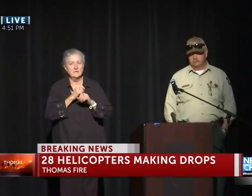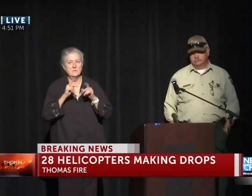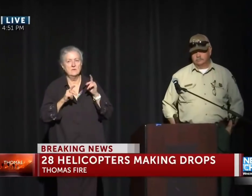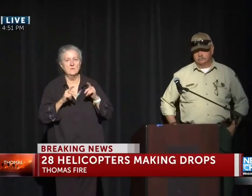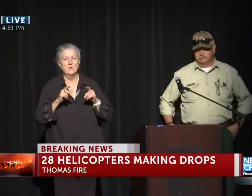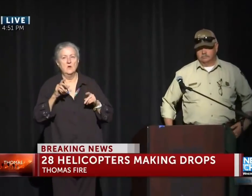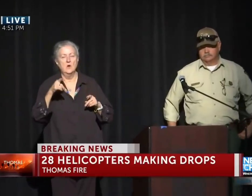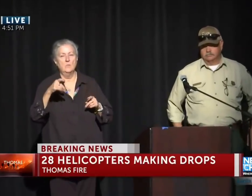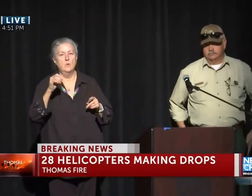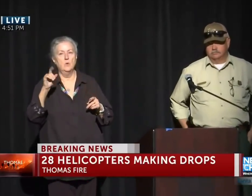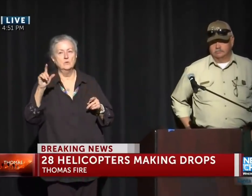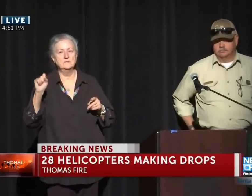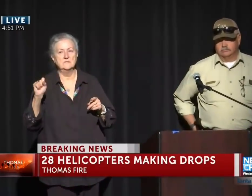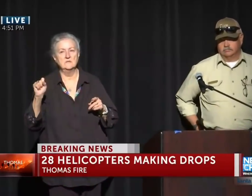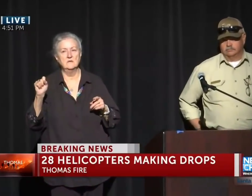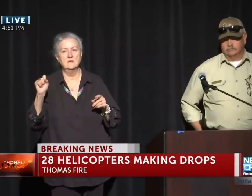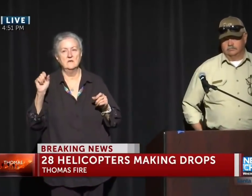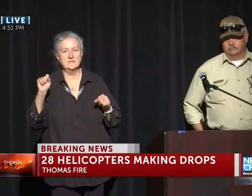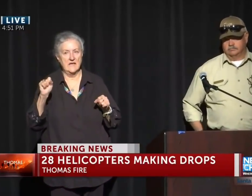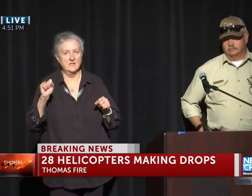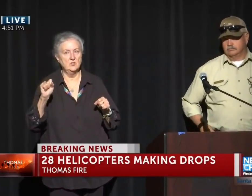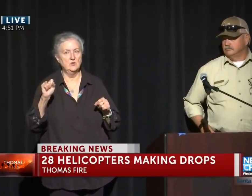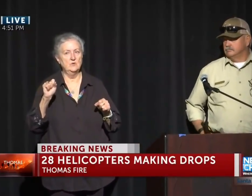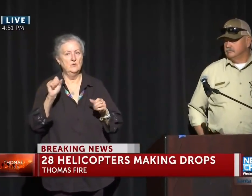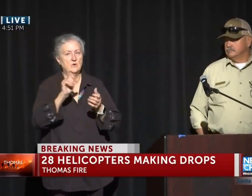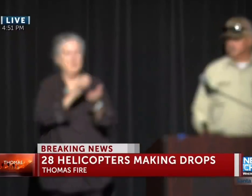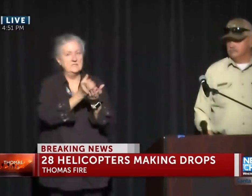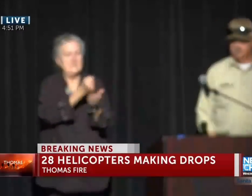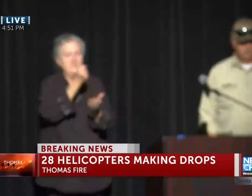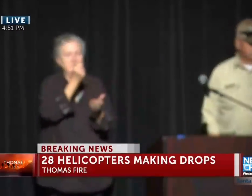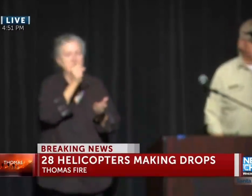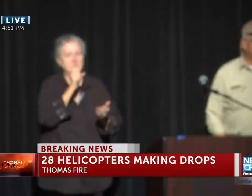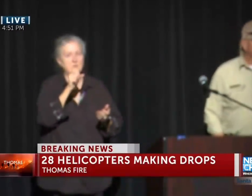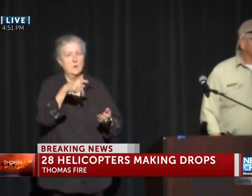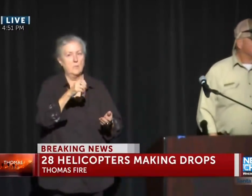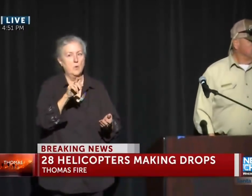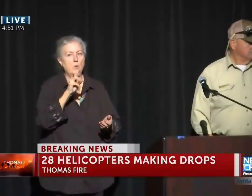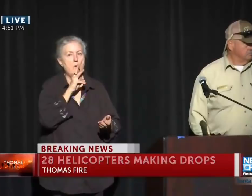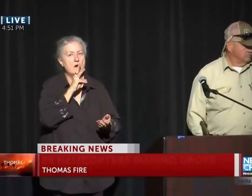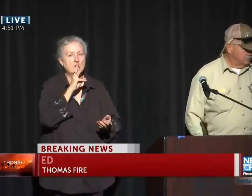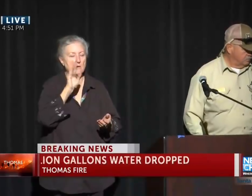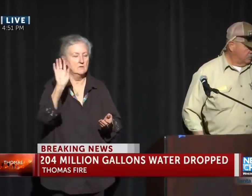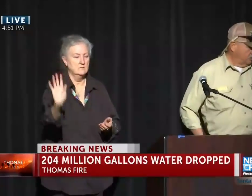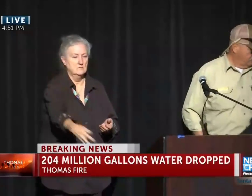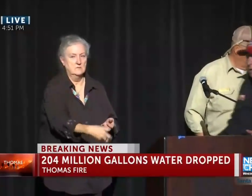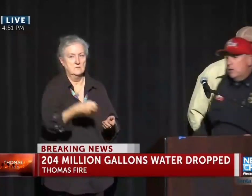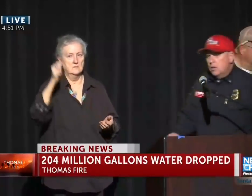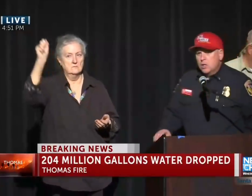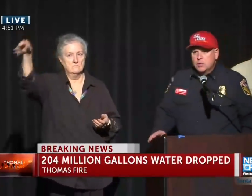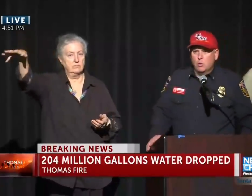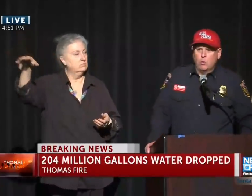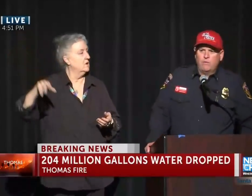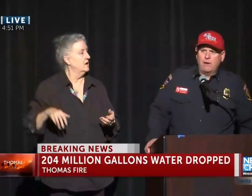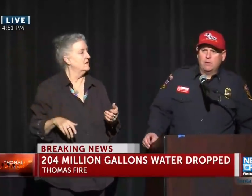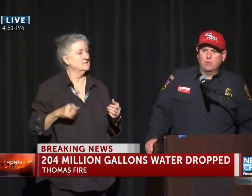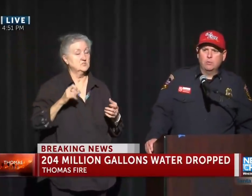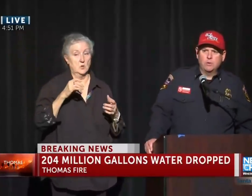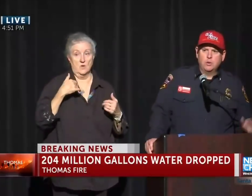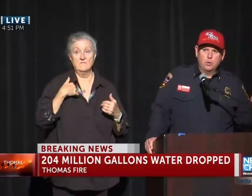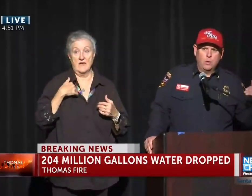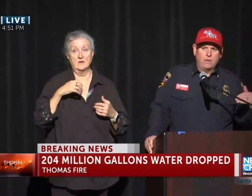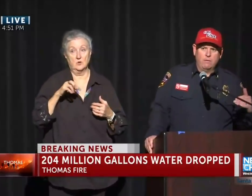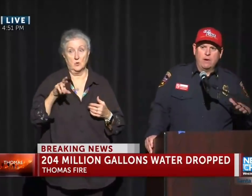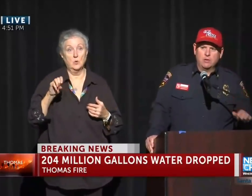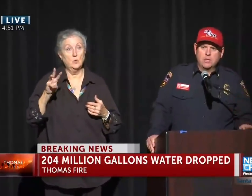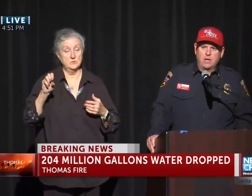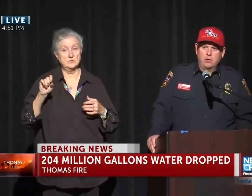pools, can you access our pool water to protect our house? So we've had